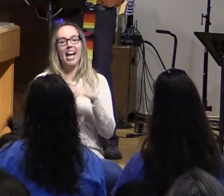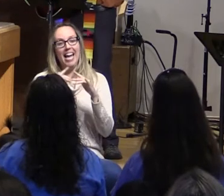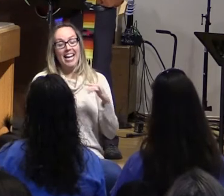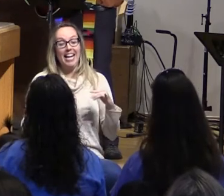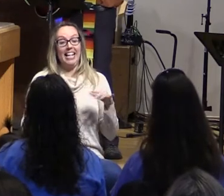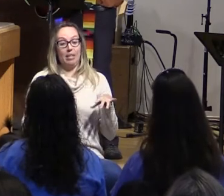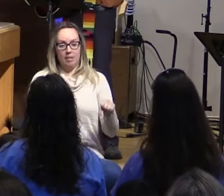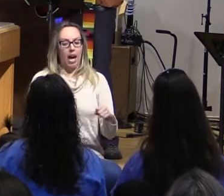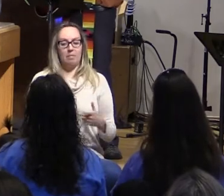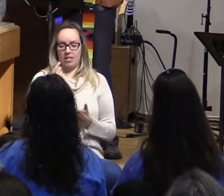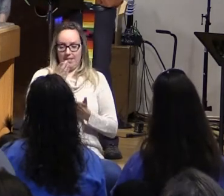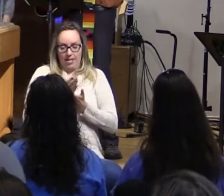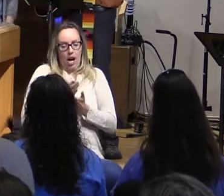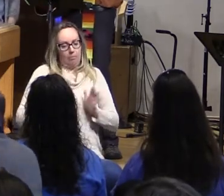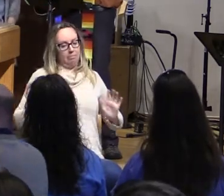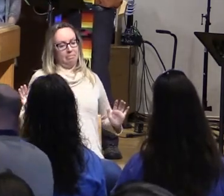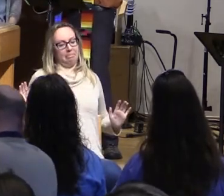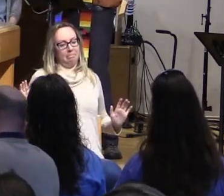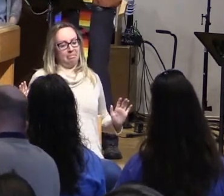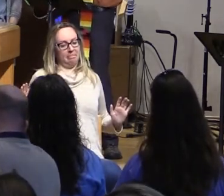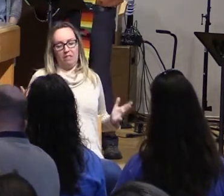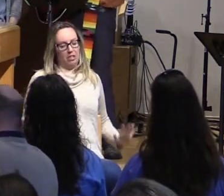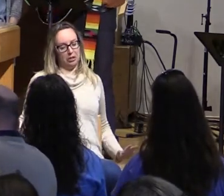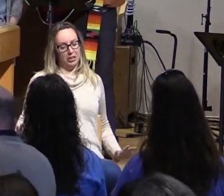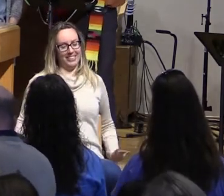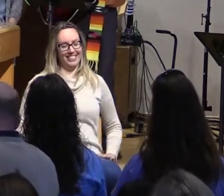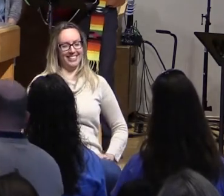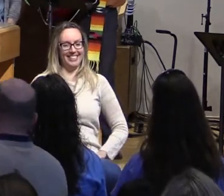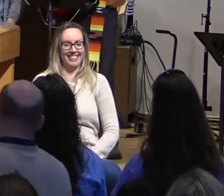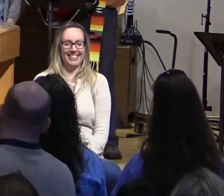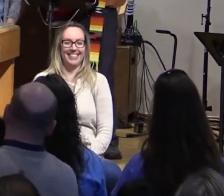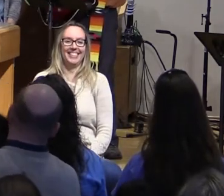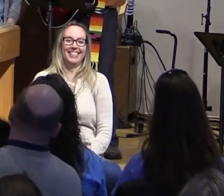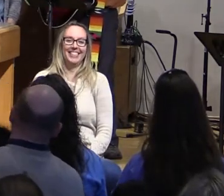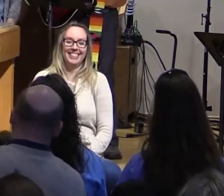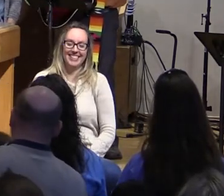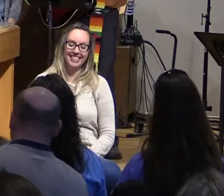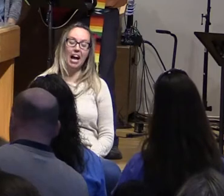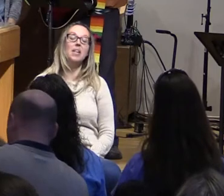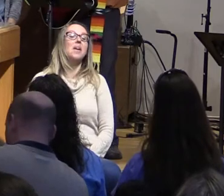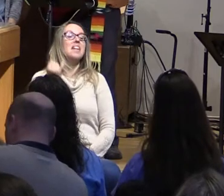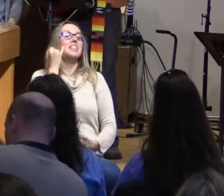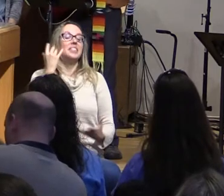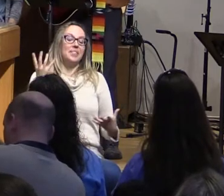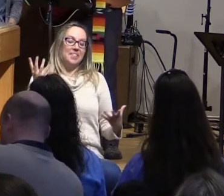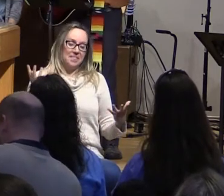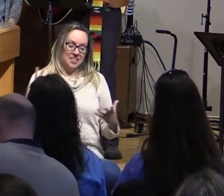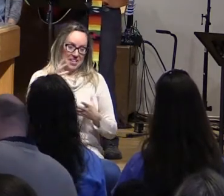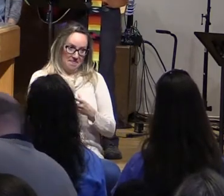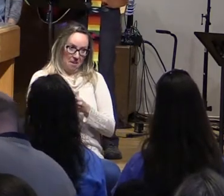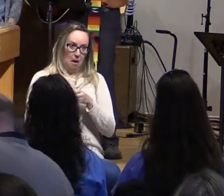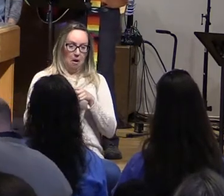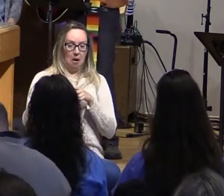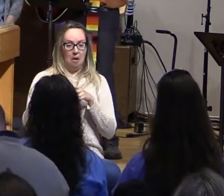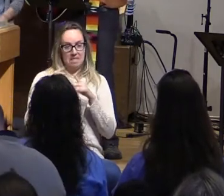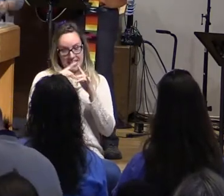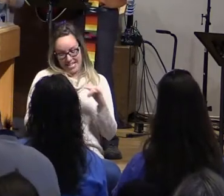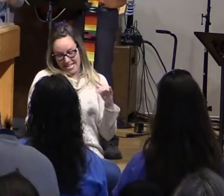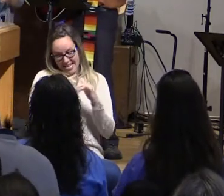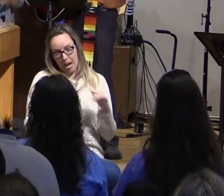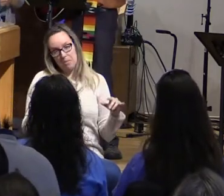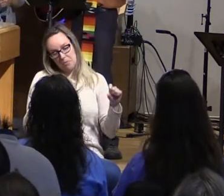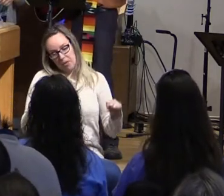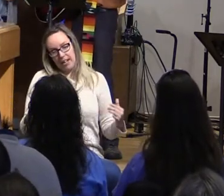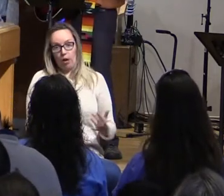Oh, I'm just going to stop talking now. Talk to Summer Cutting if you'd like to go camping. invite you to stand,